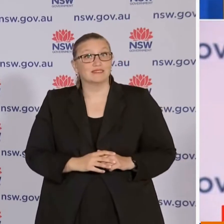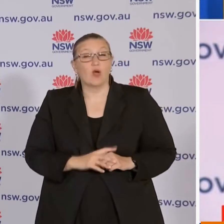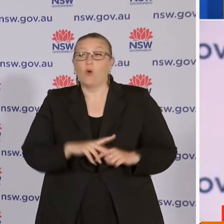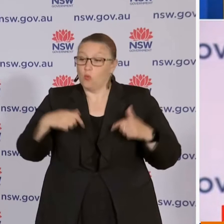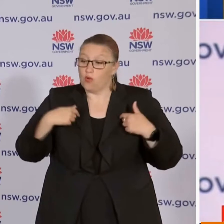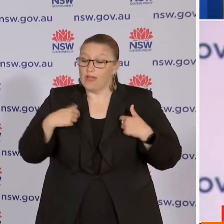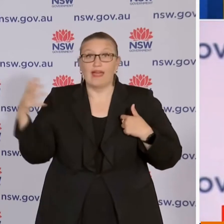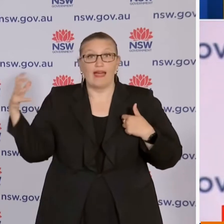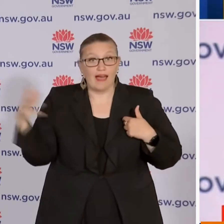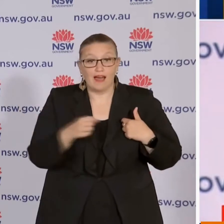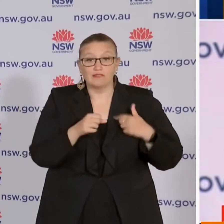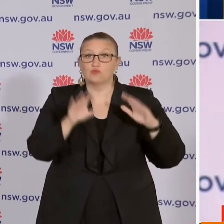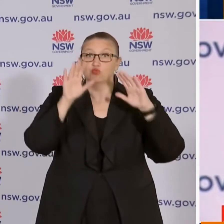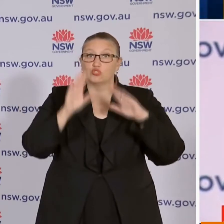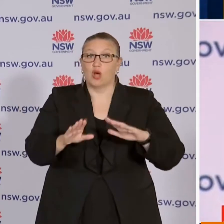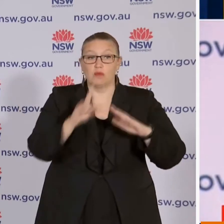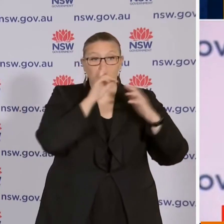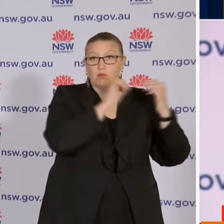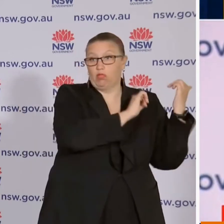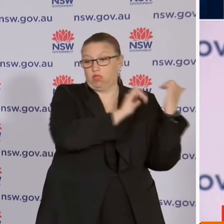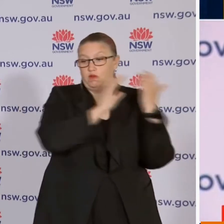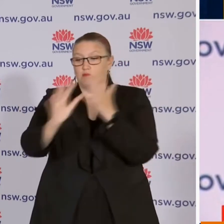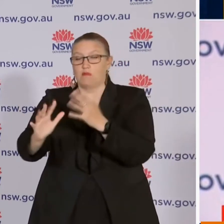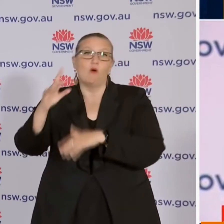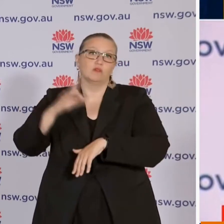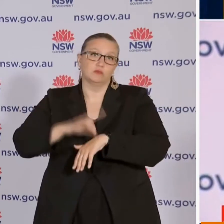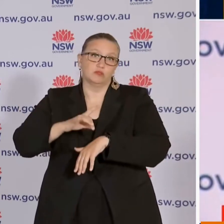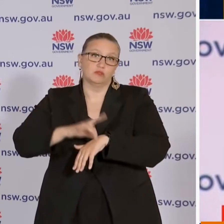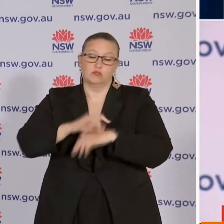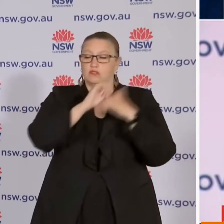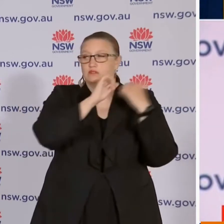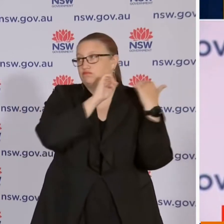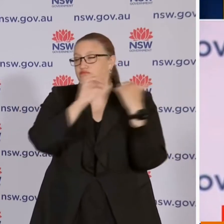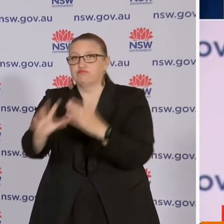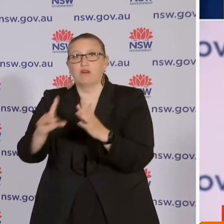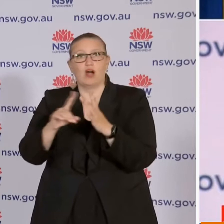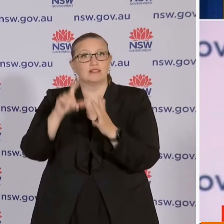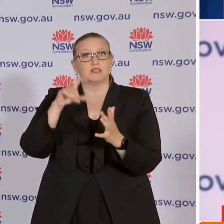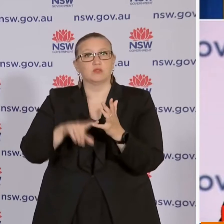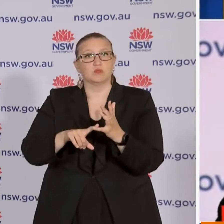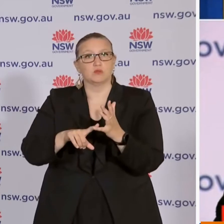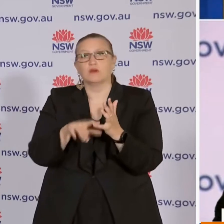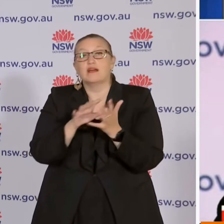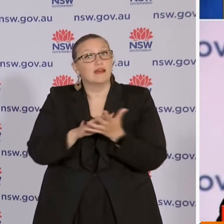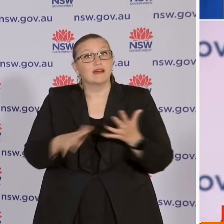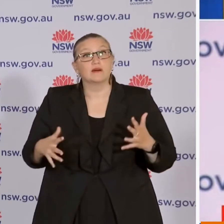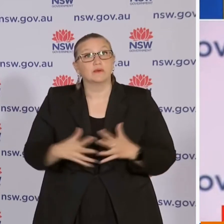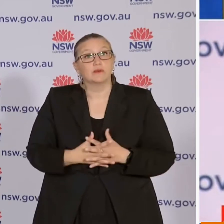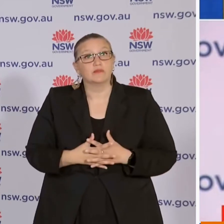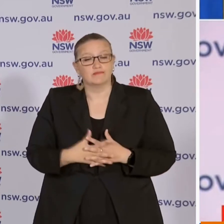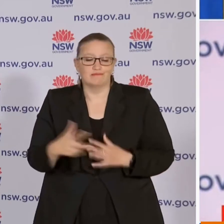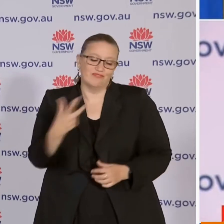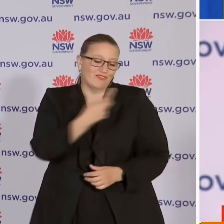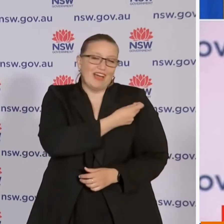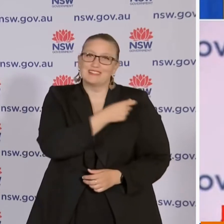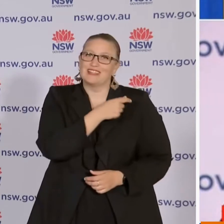system, and that means getting vaccinated. So getting vaccinated allows our hospital system to cope, but it also makes sure that we